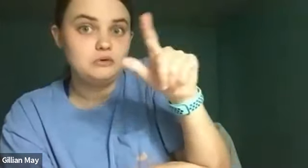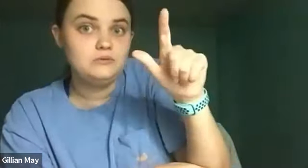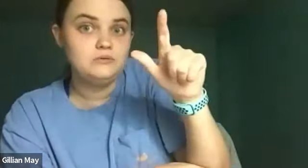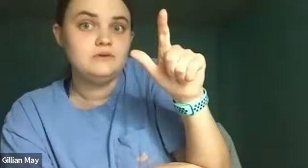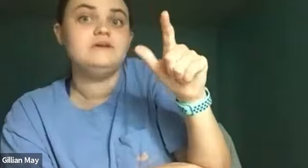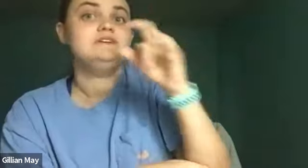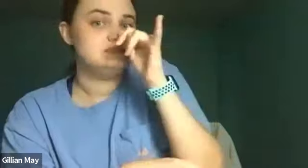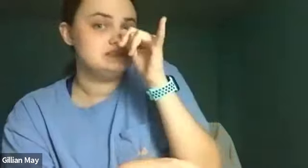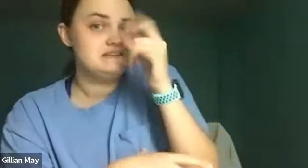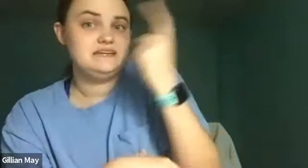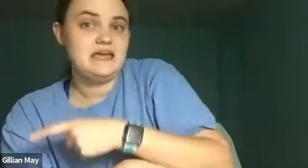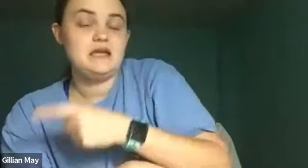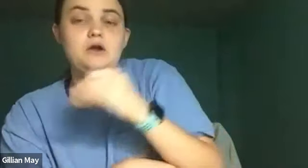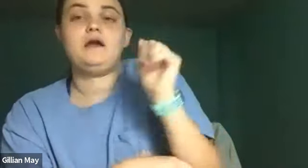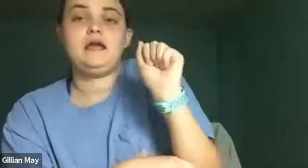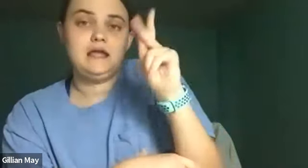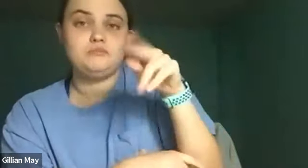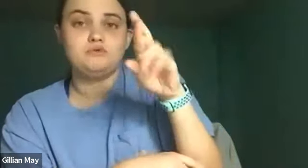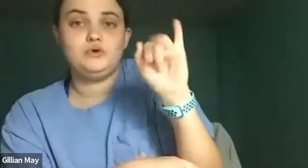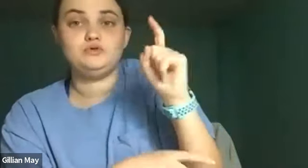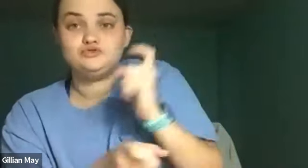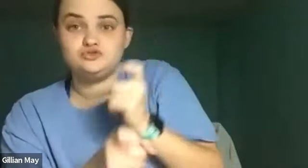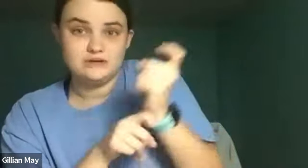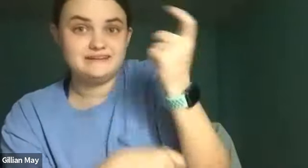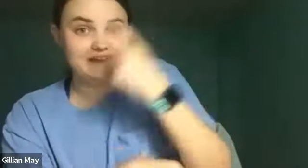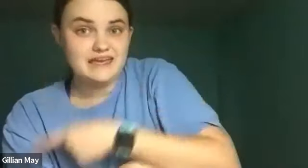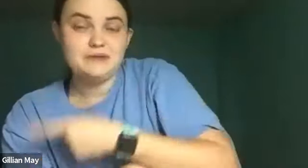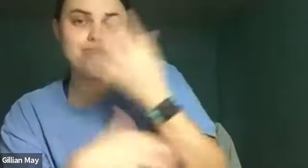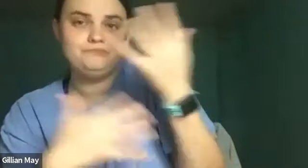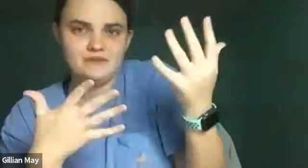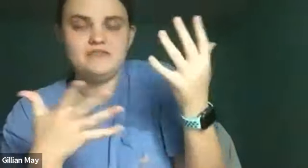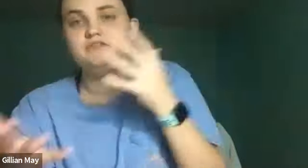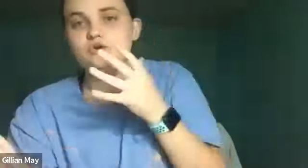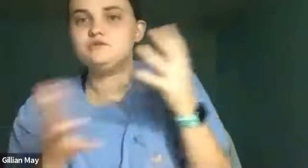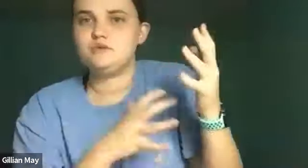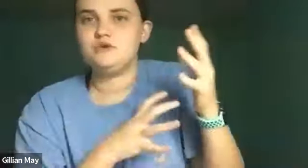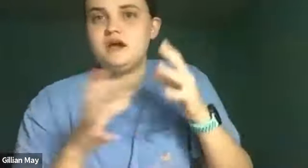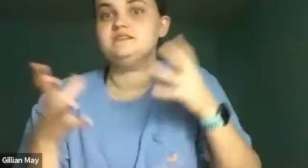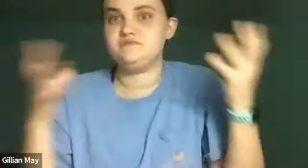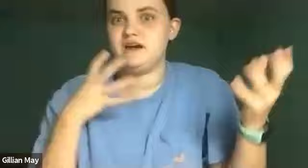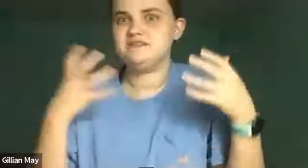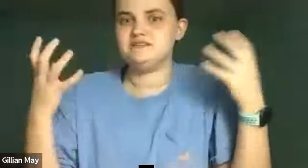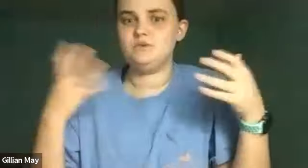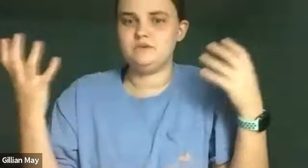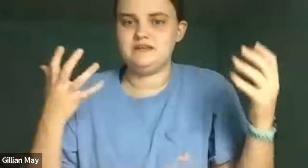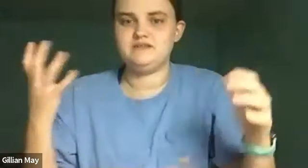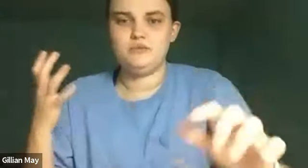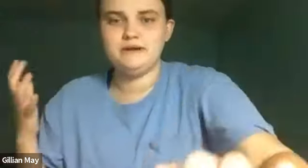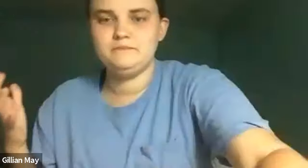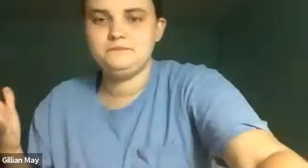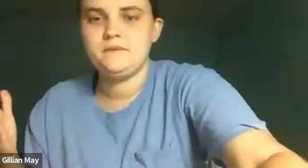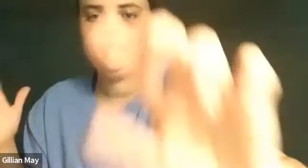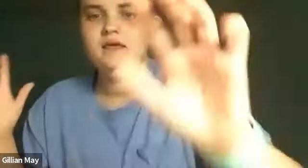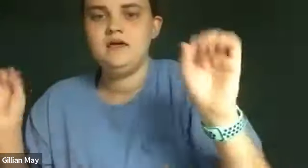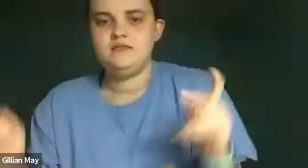April, silly day, or April, trick day. I think those would both kind of suffice and someone would get the point. Then